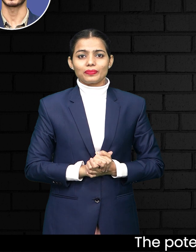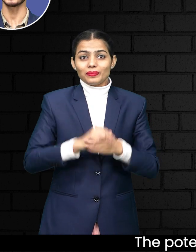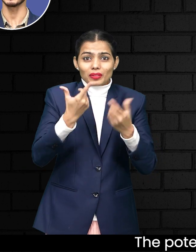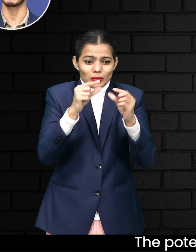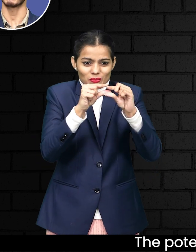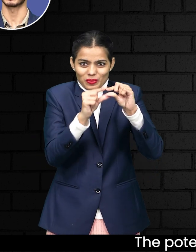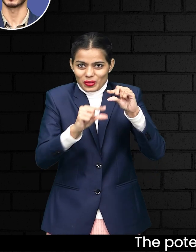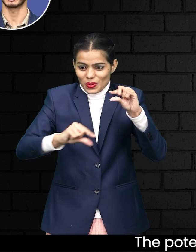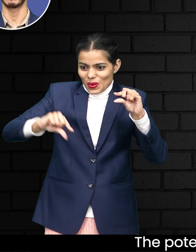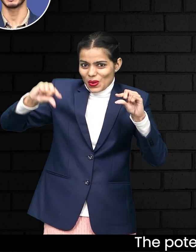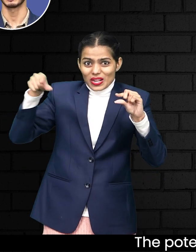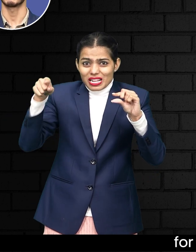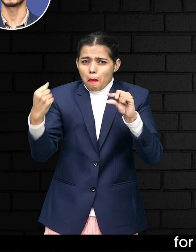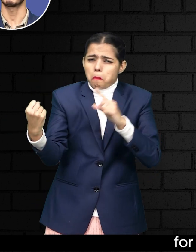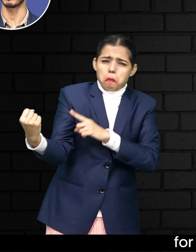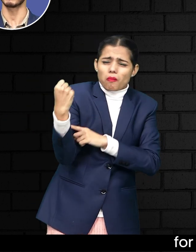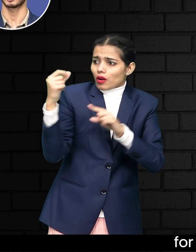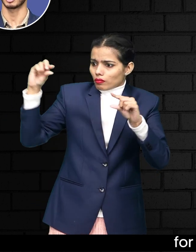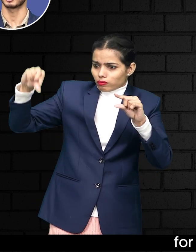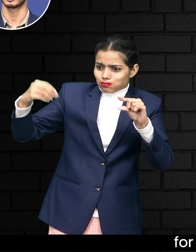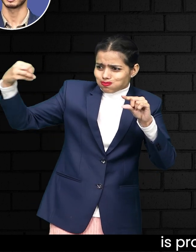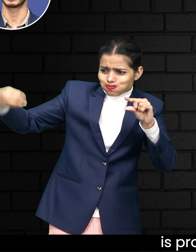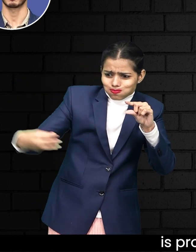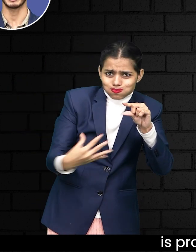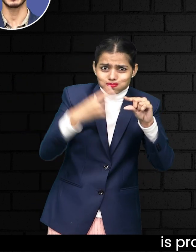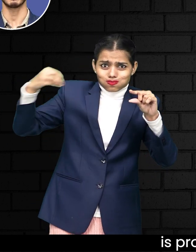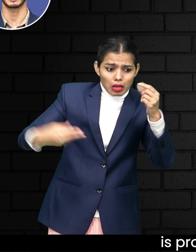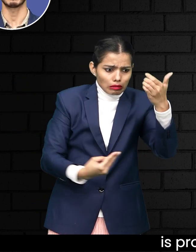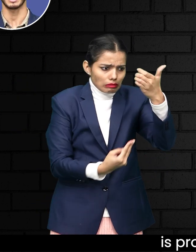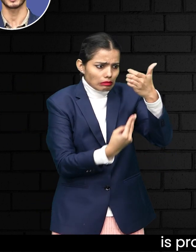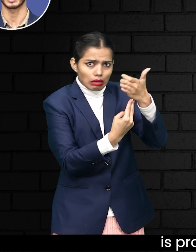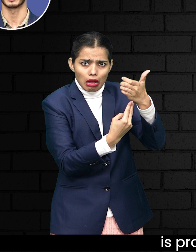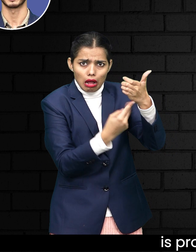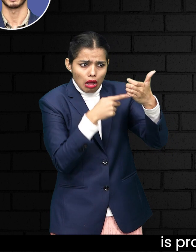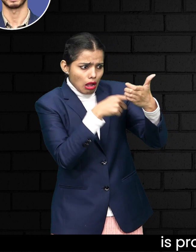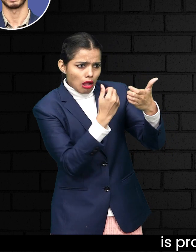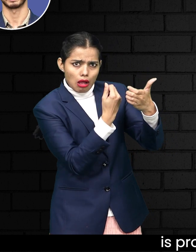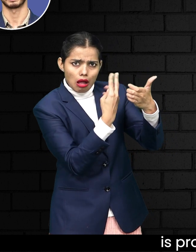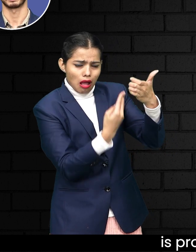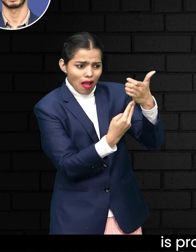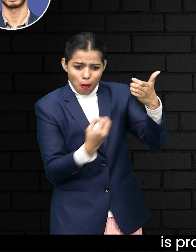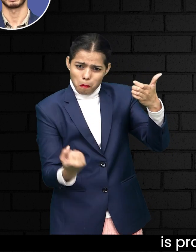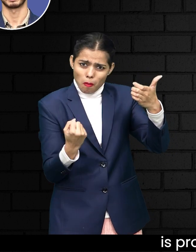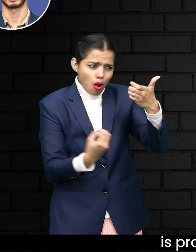The potential difference required for the flow of charges is provided by the battery.